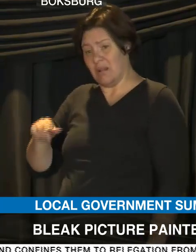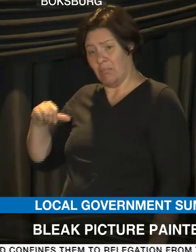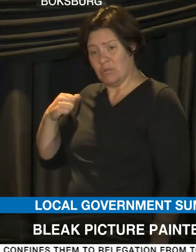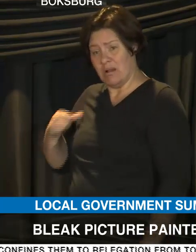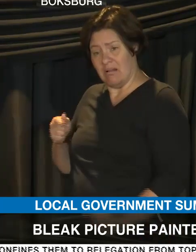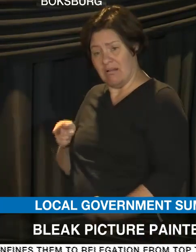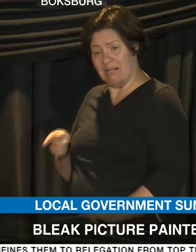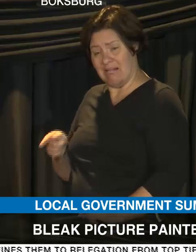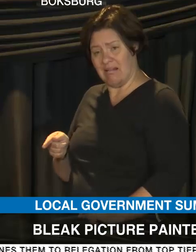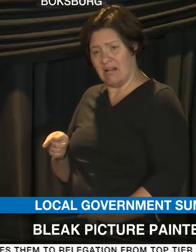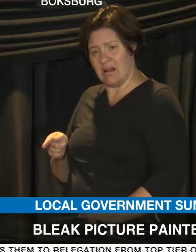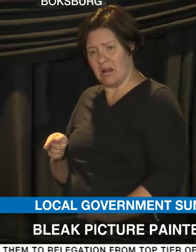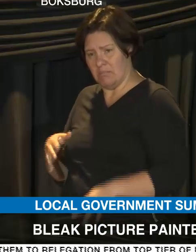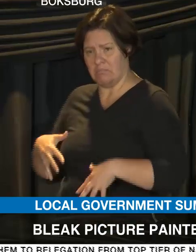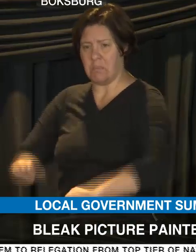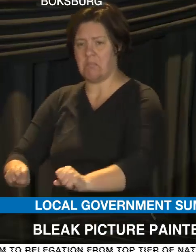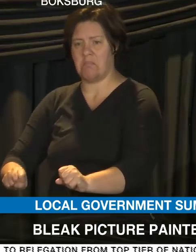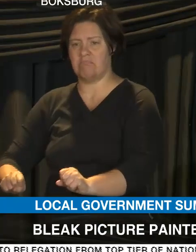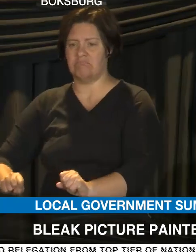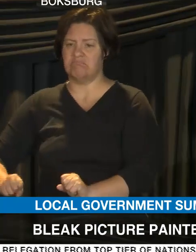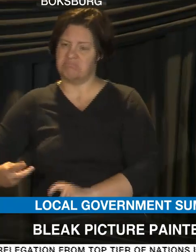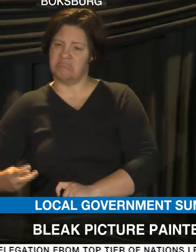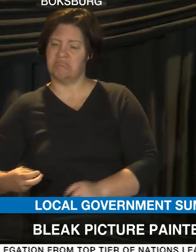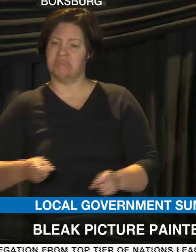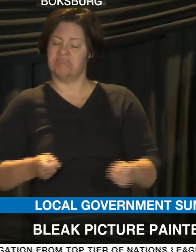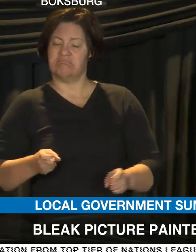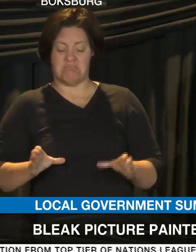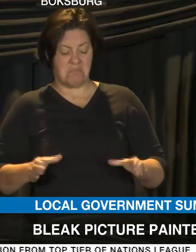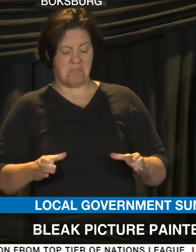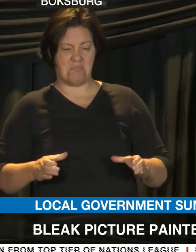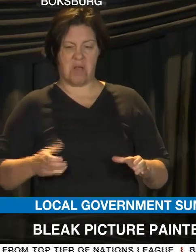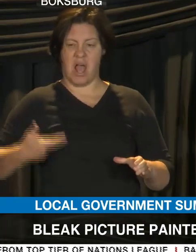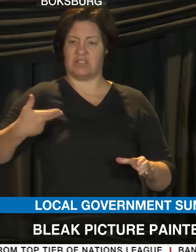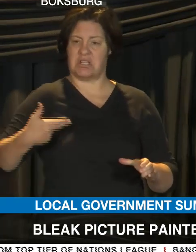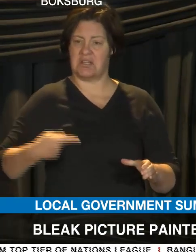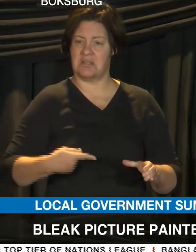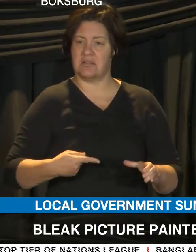been captured, hijacked to